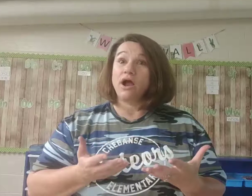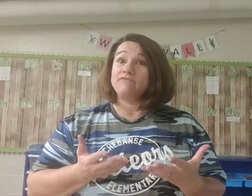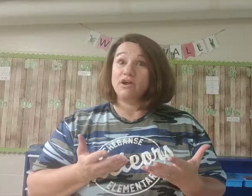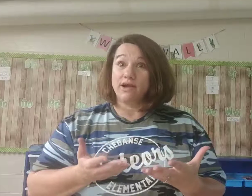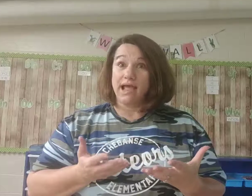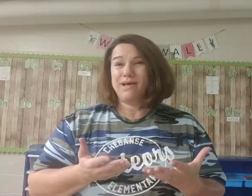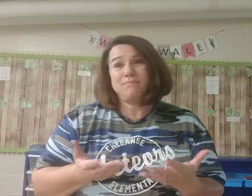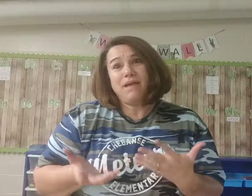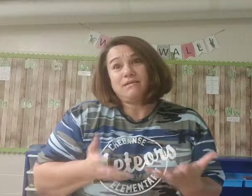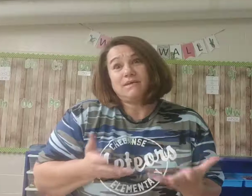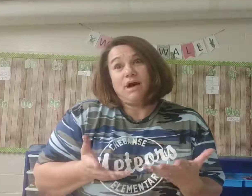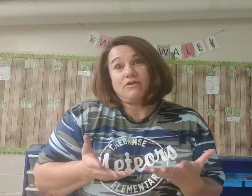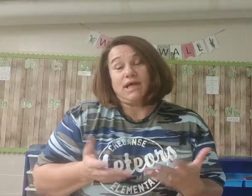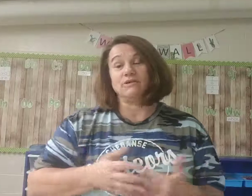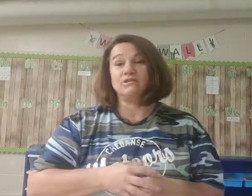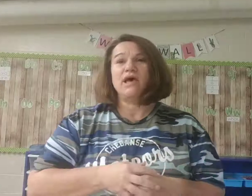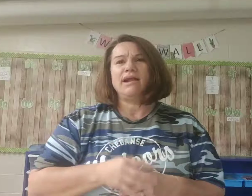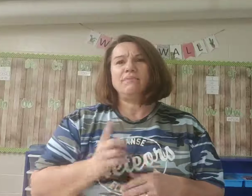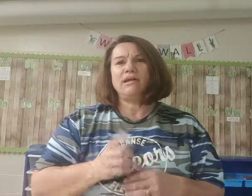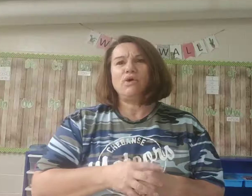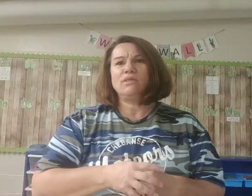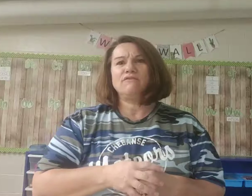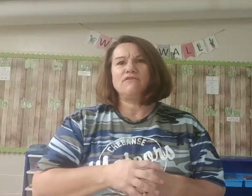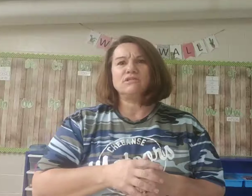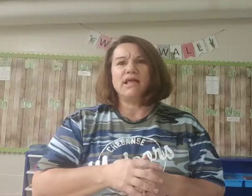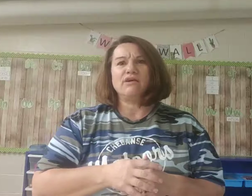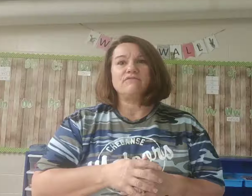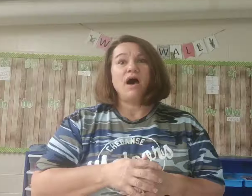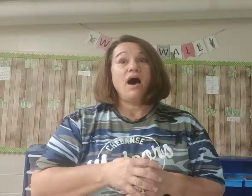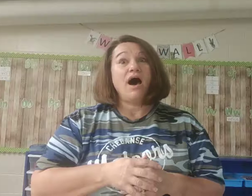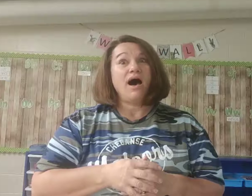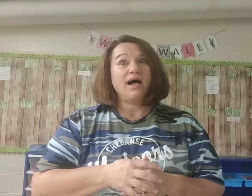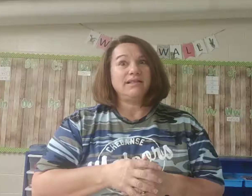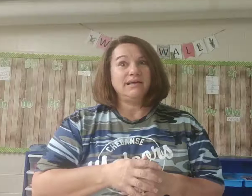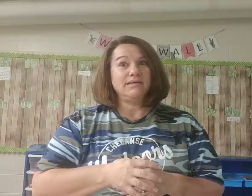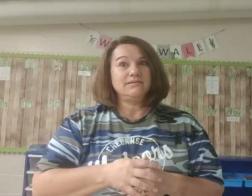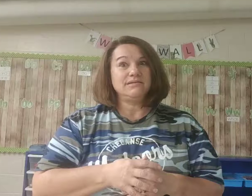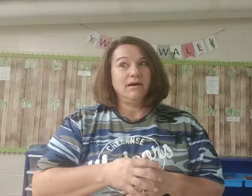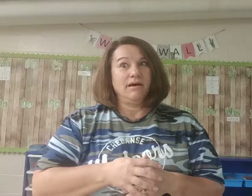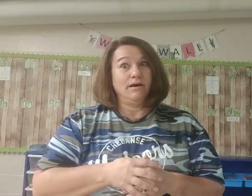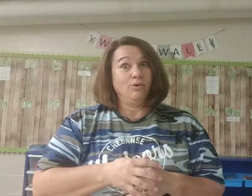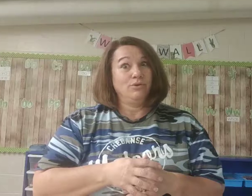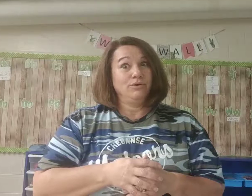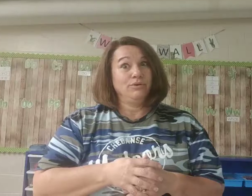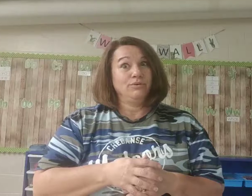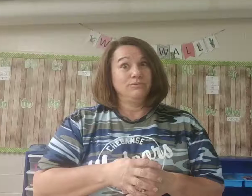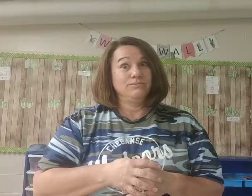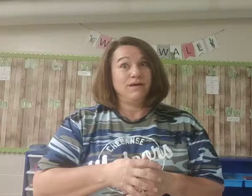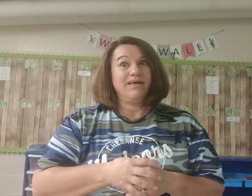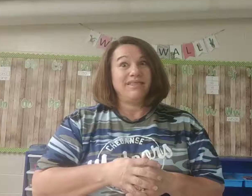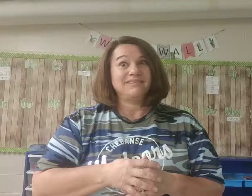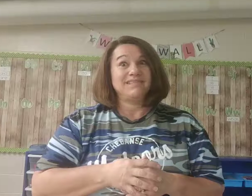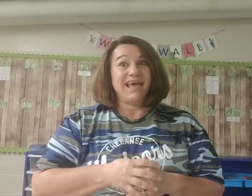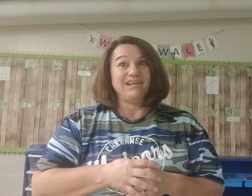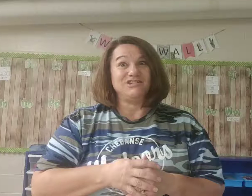of their name and maybe some other letters. Anybody know what the first letter of Holly is? I hope you do. That's the H,